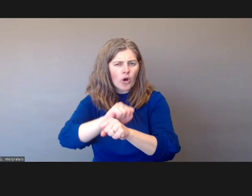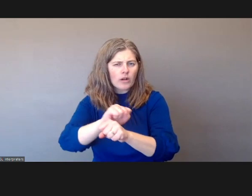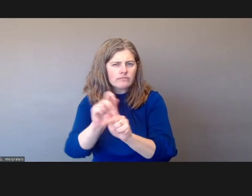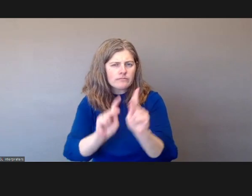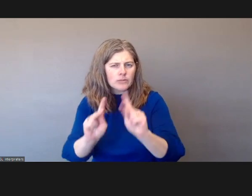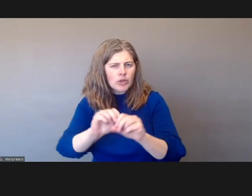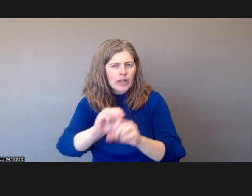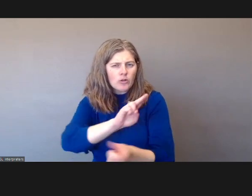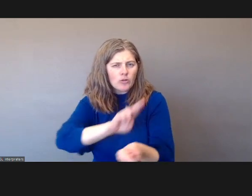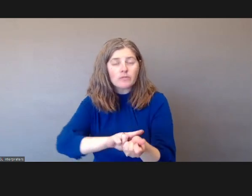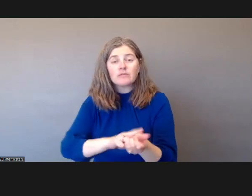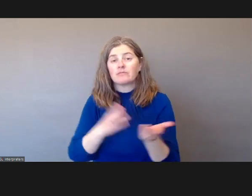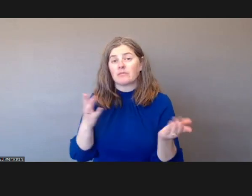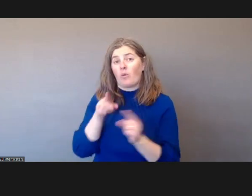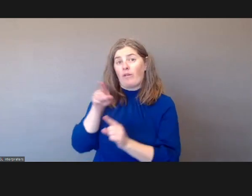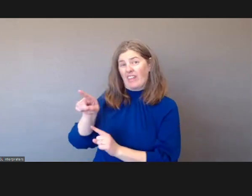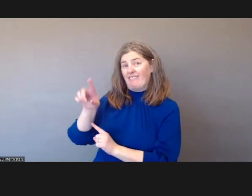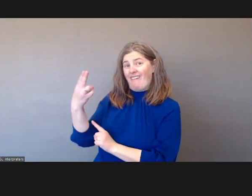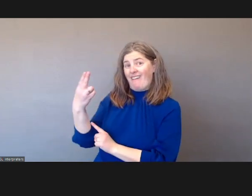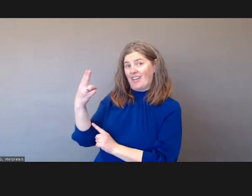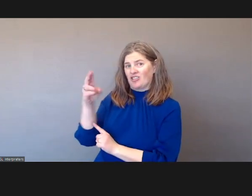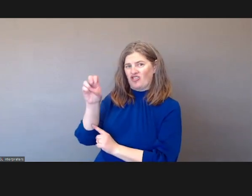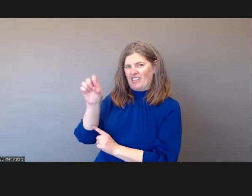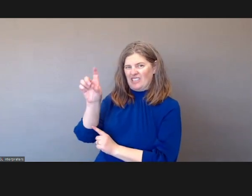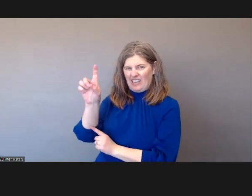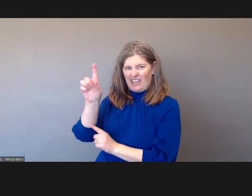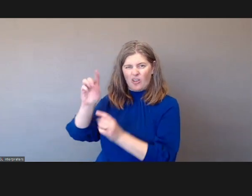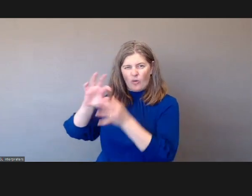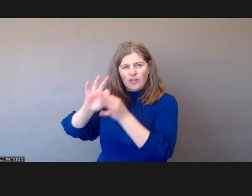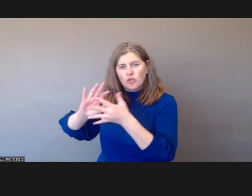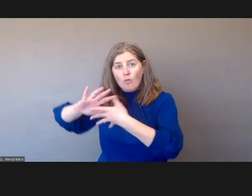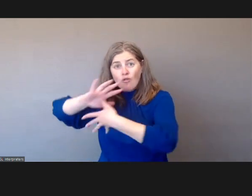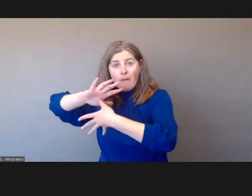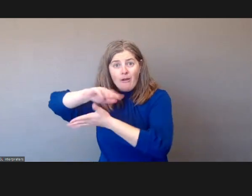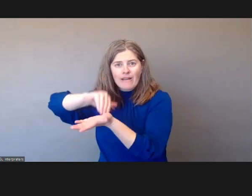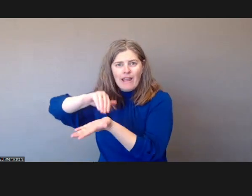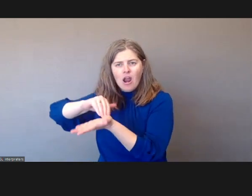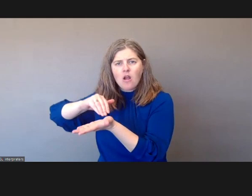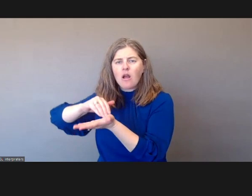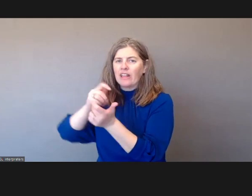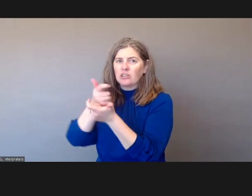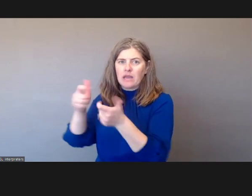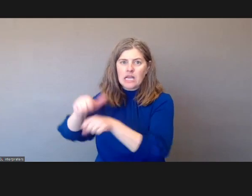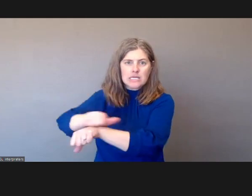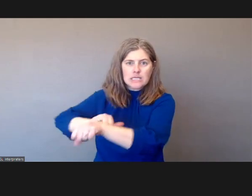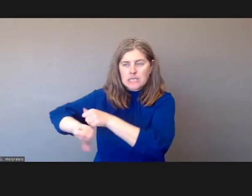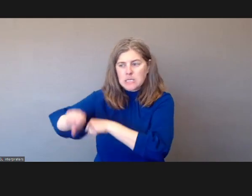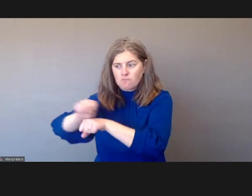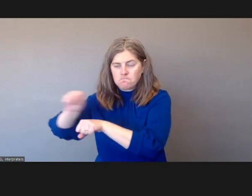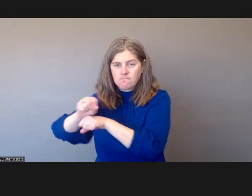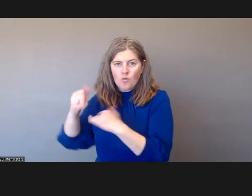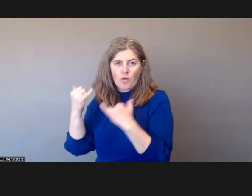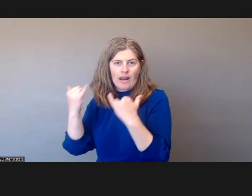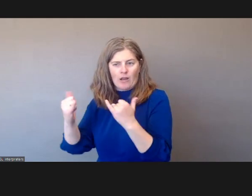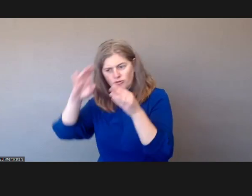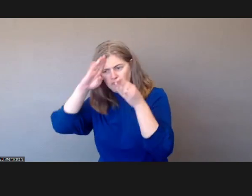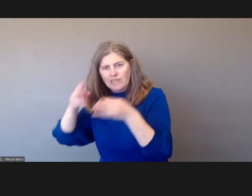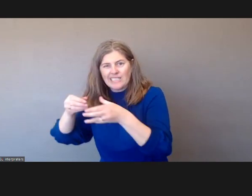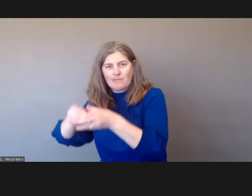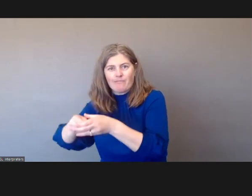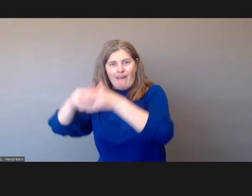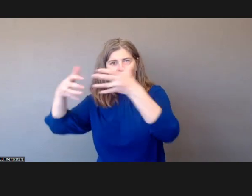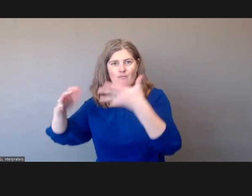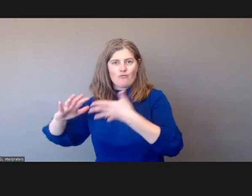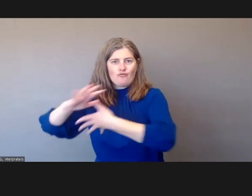Human Services Department with respect to primary care. A huge effort is actually underway to expand primary